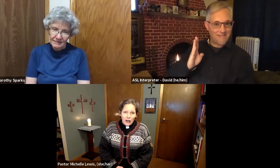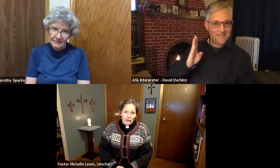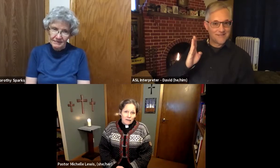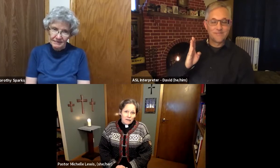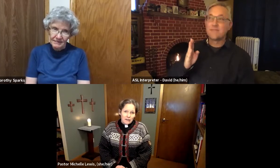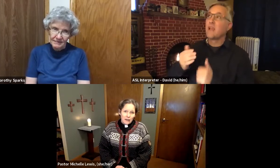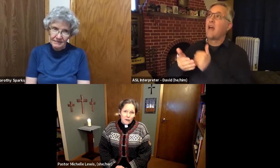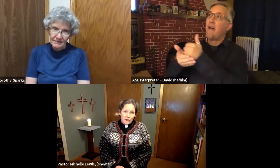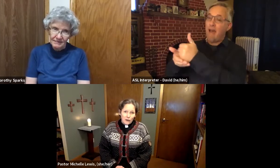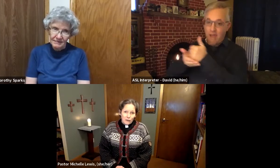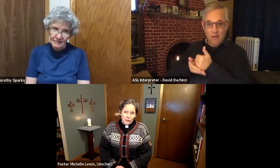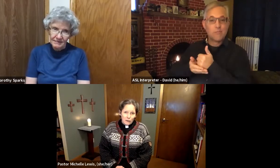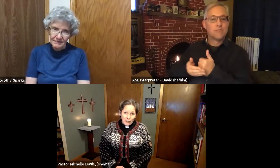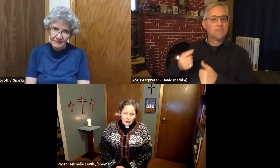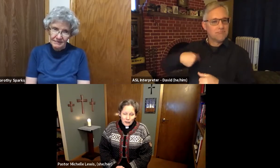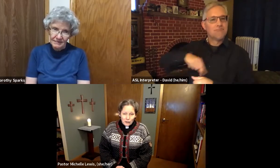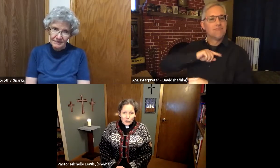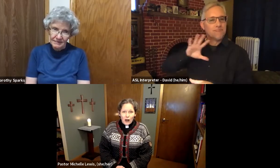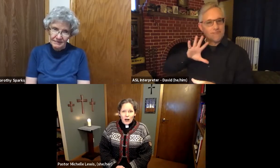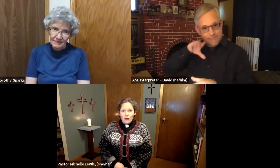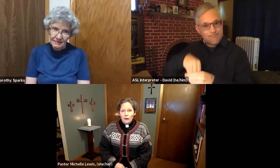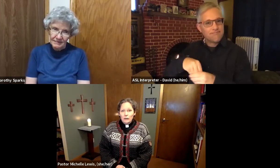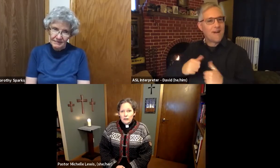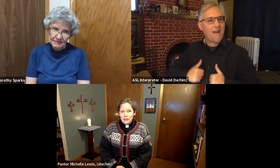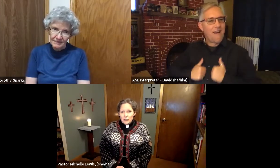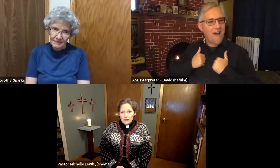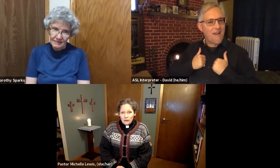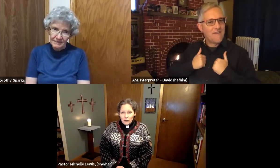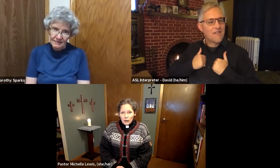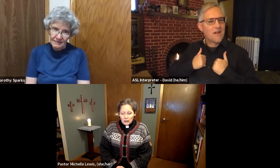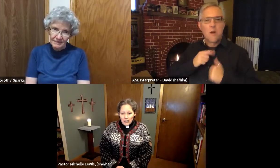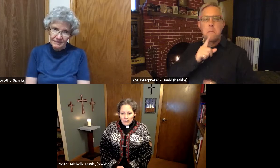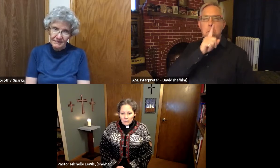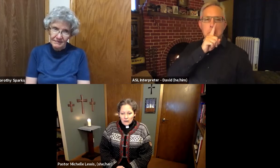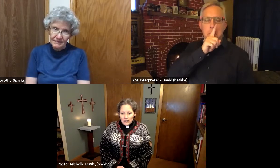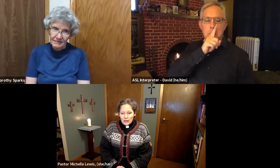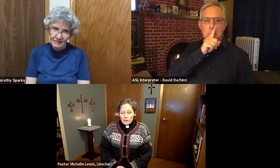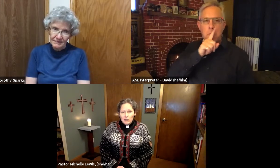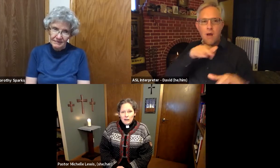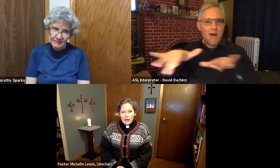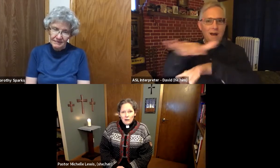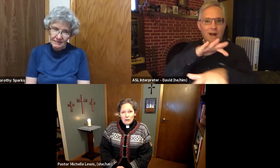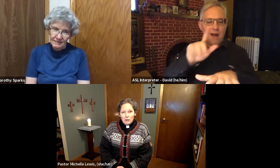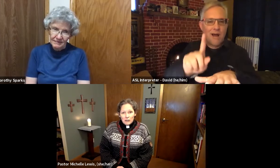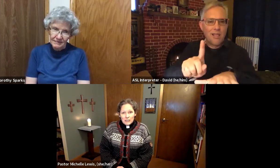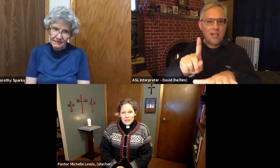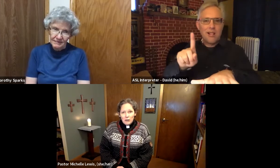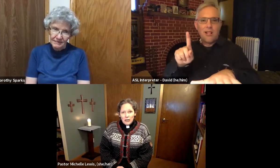in our life, that we don't withdraw or retreat from our life, but that